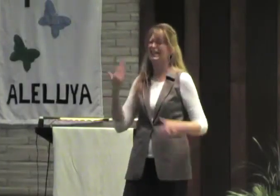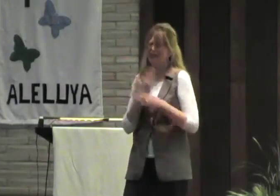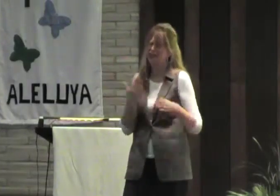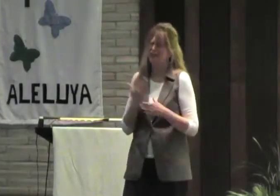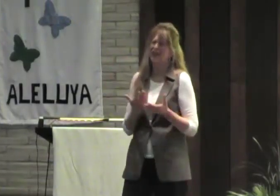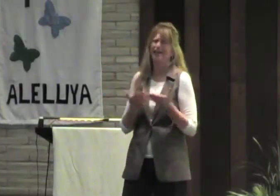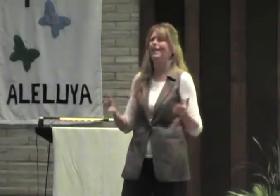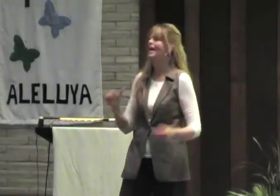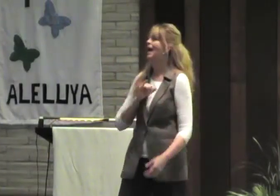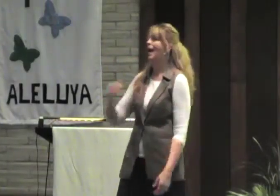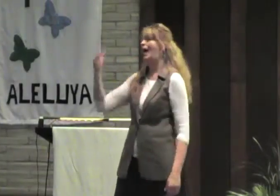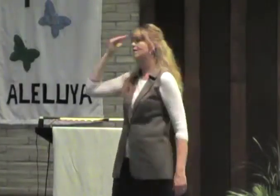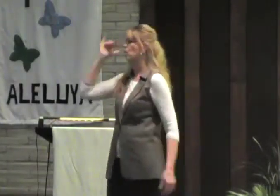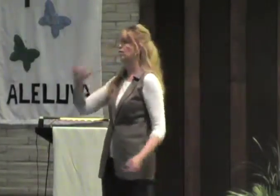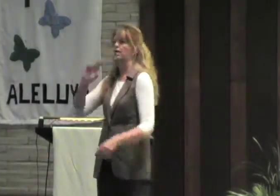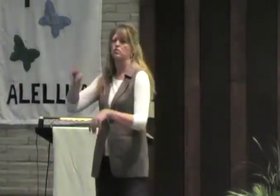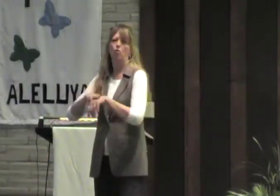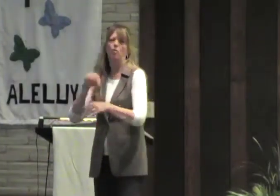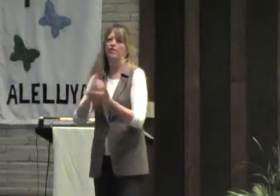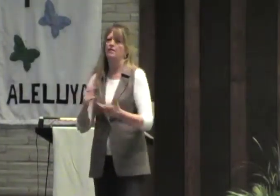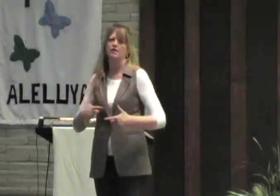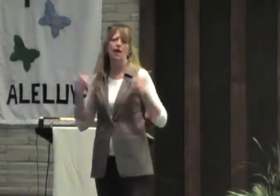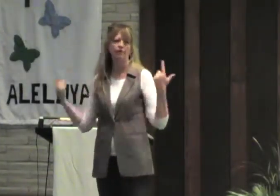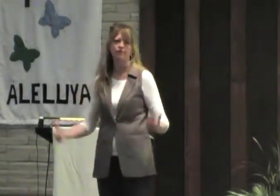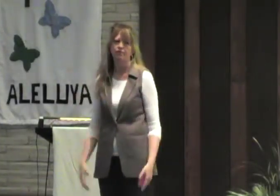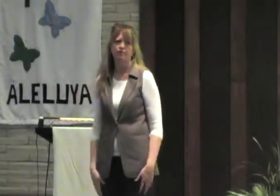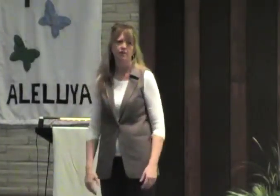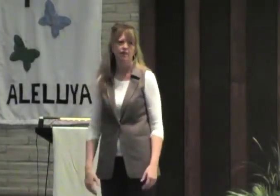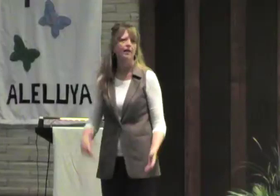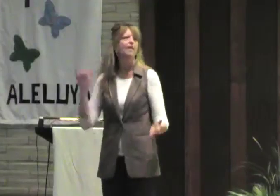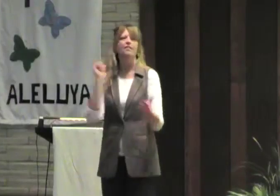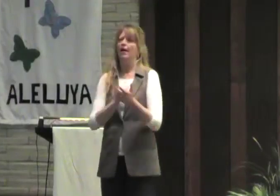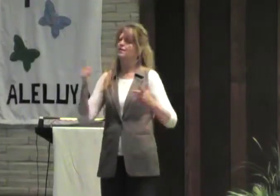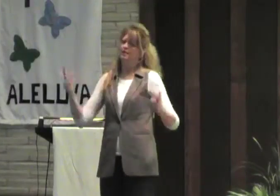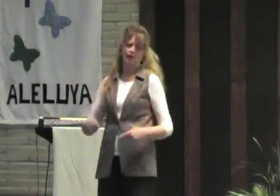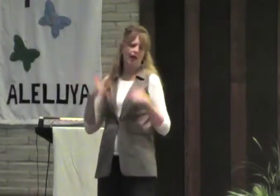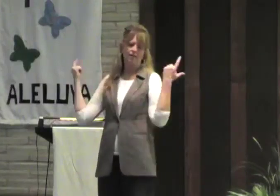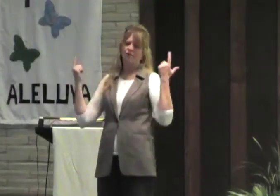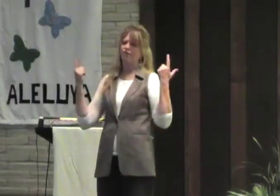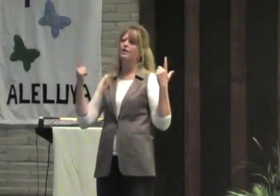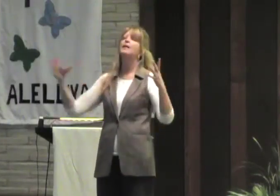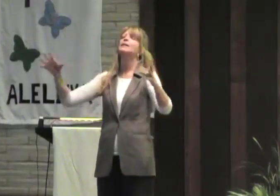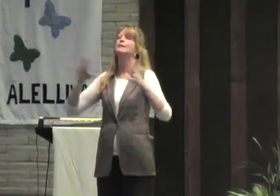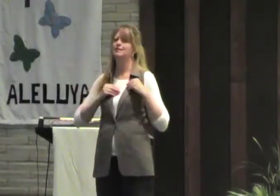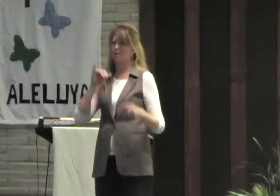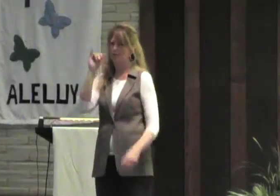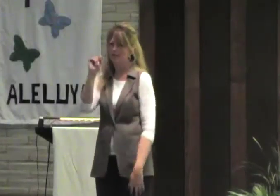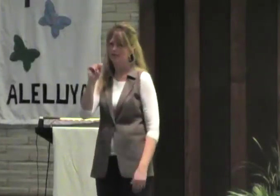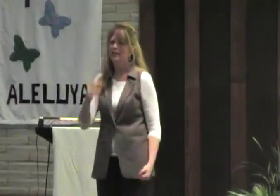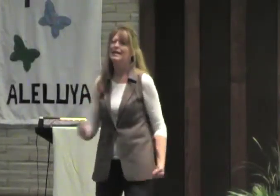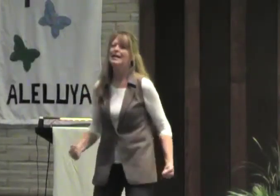did something dumb that really irritated you, that's normal, that's life. That's just life. Accept